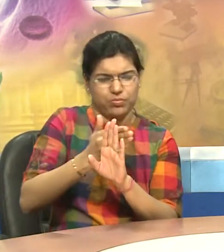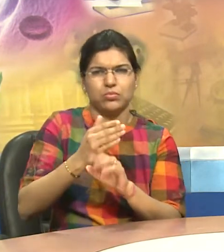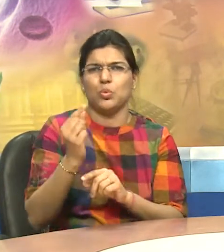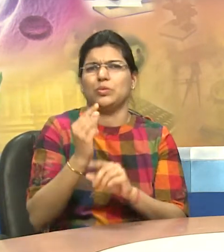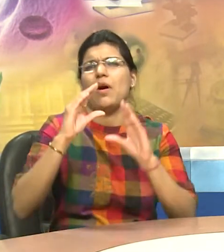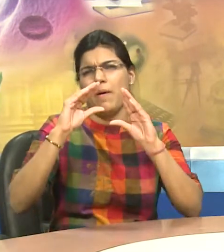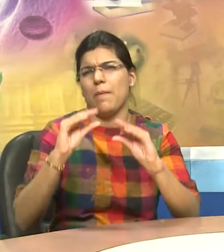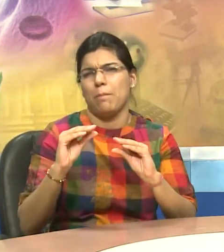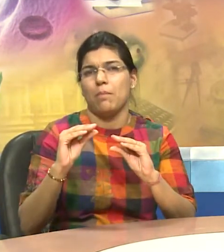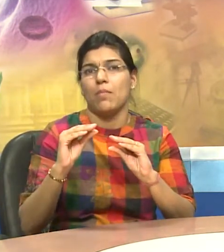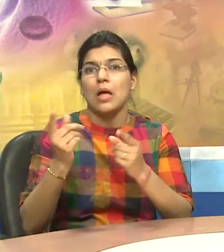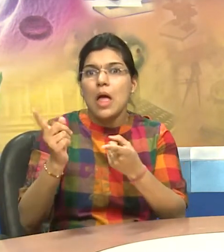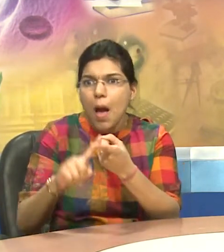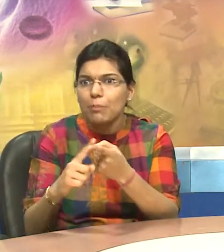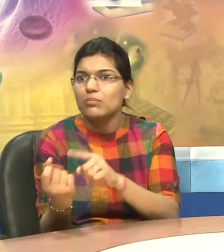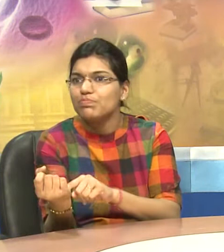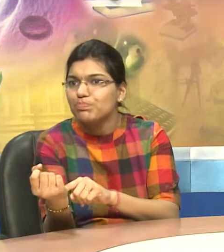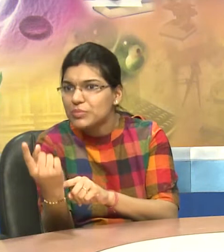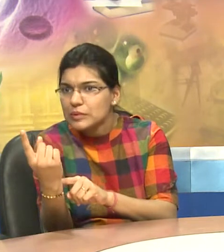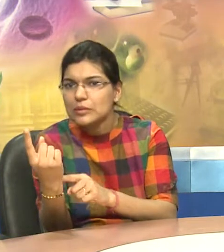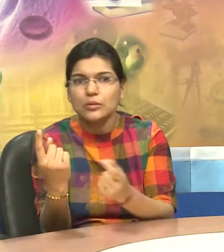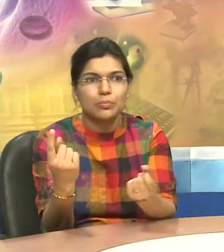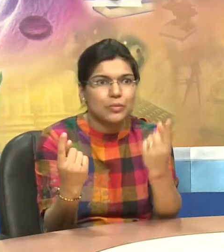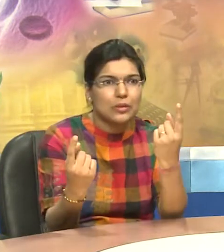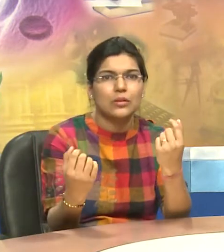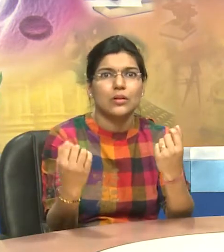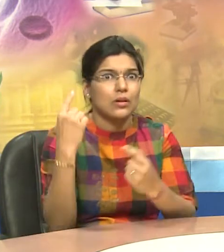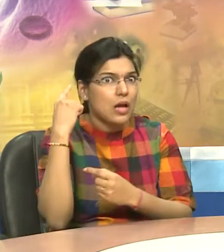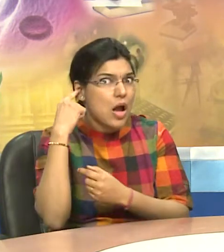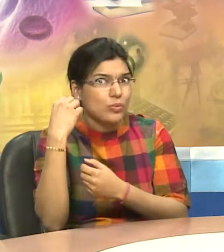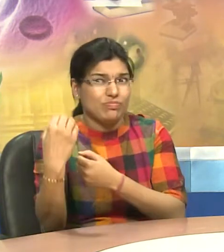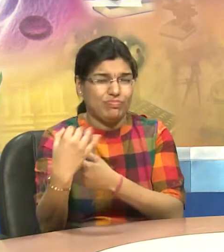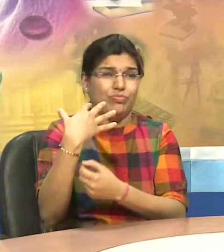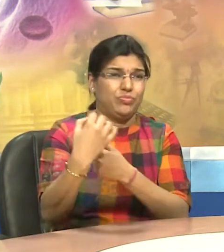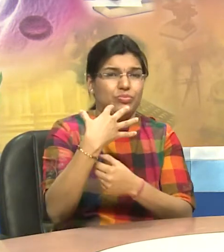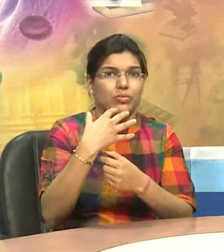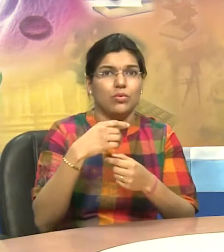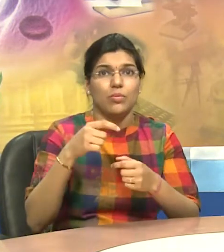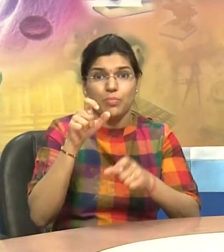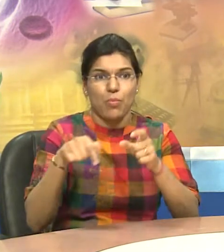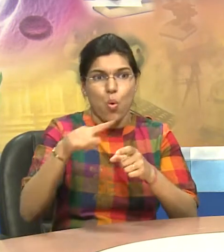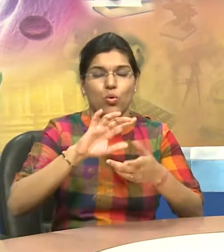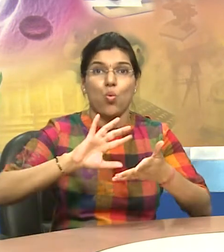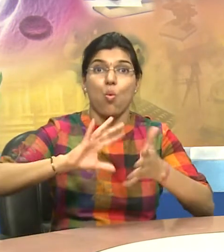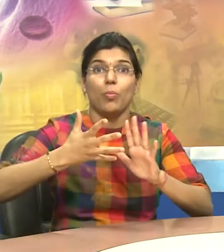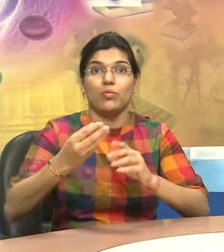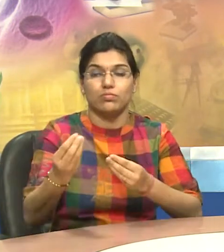before getting explosion in loud noise. It will affect the